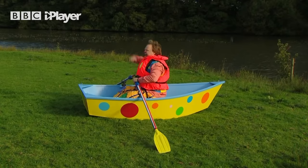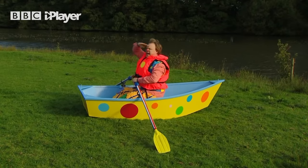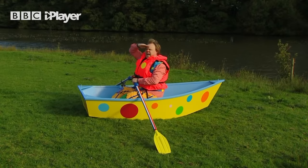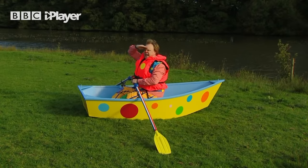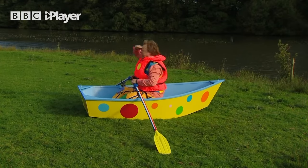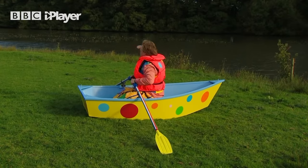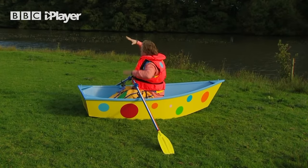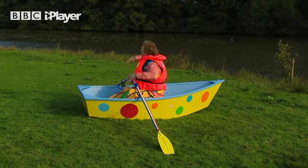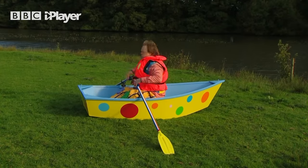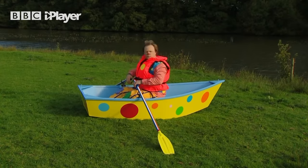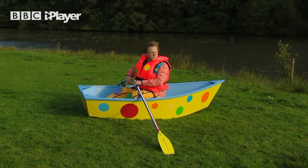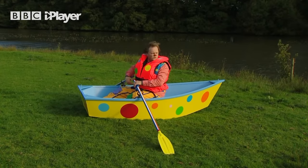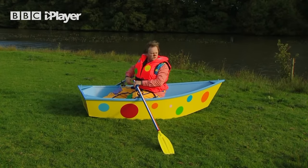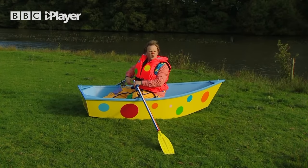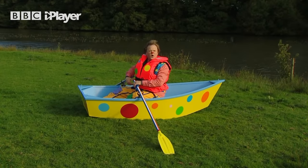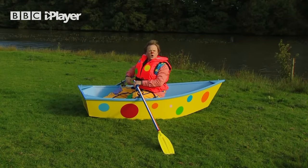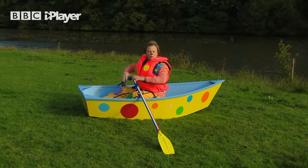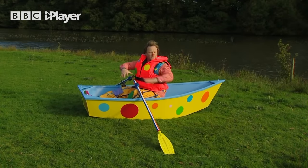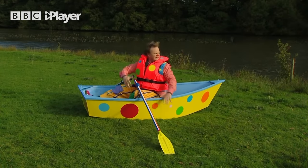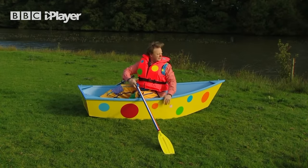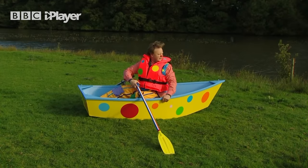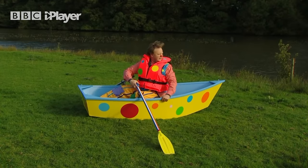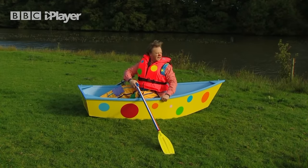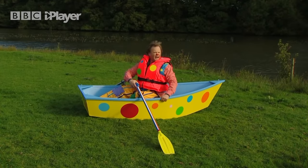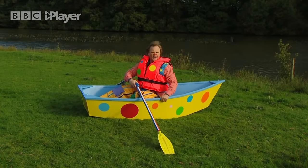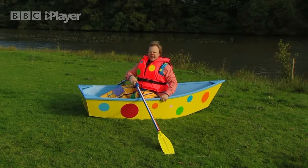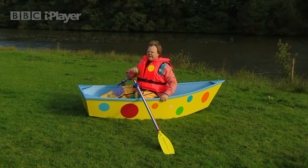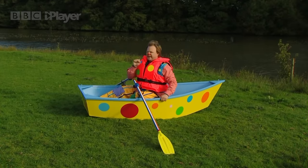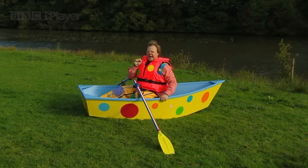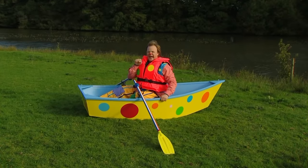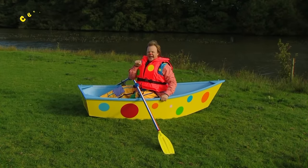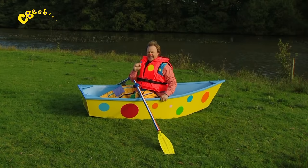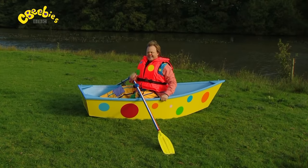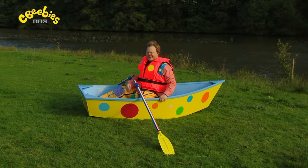mr tumble you need to put your boat in the water then you roll oh yes